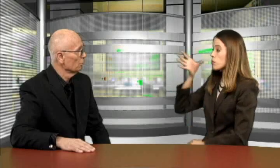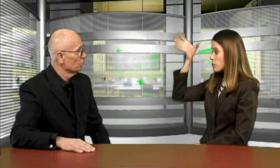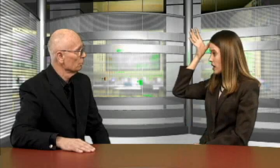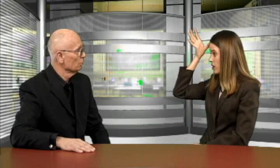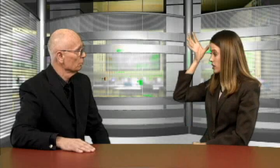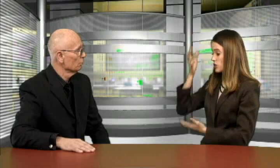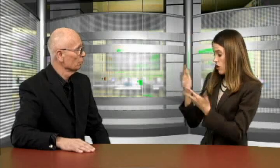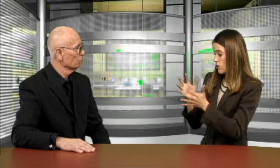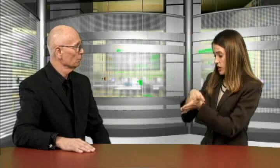internet